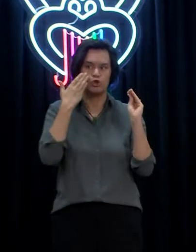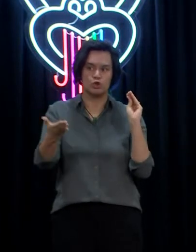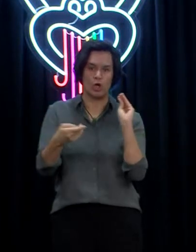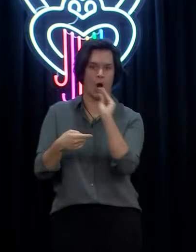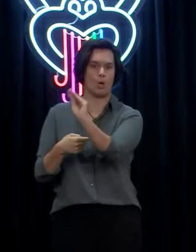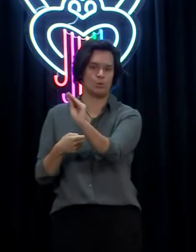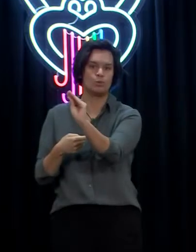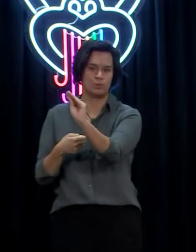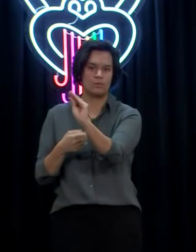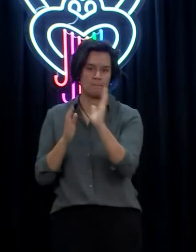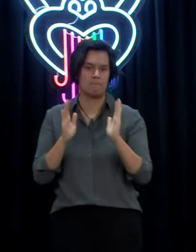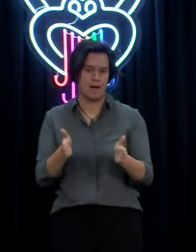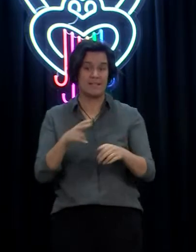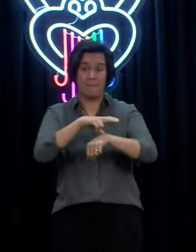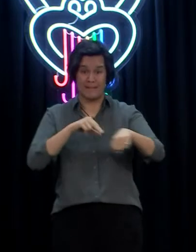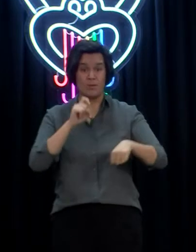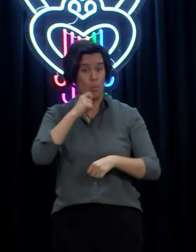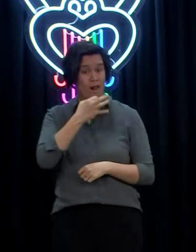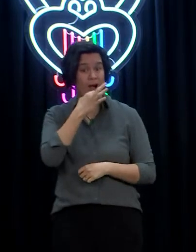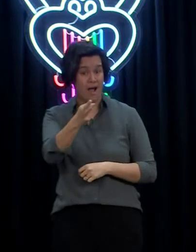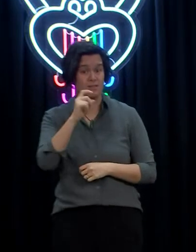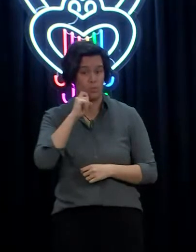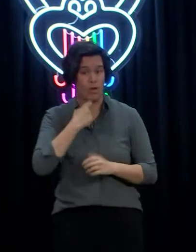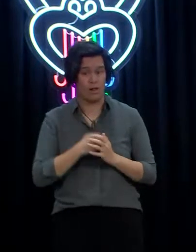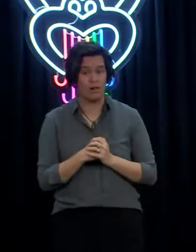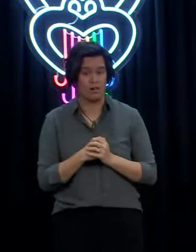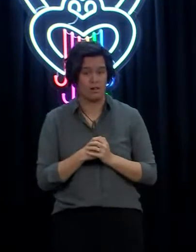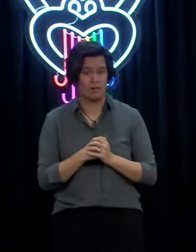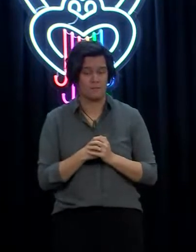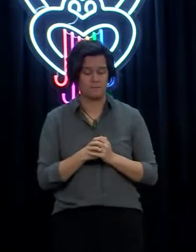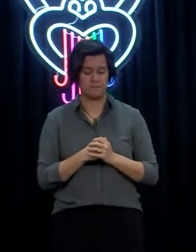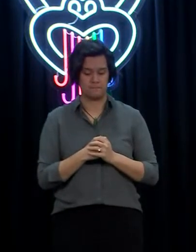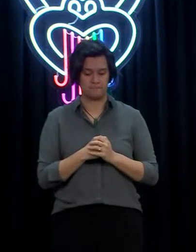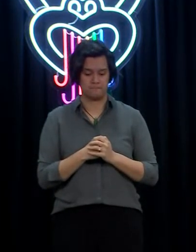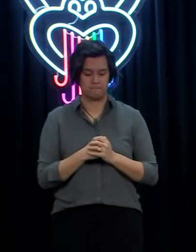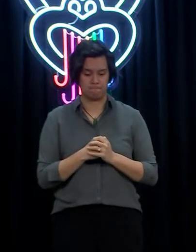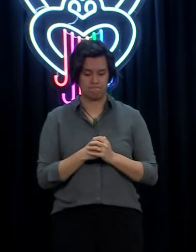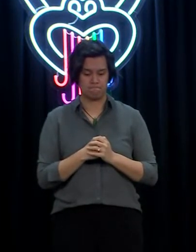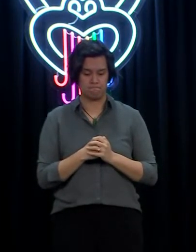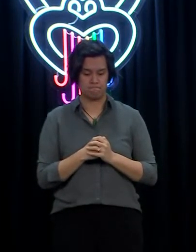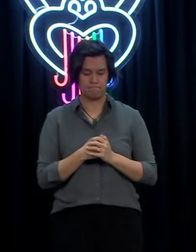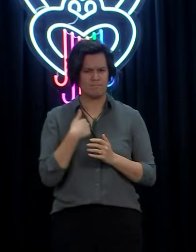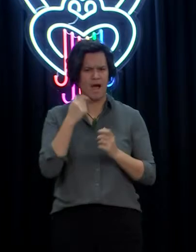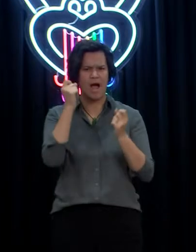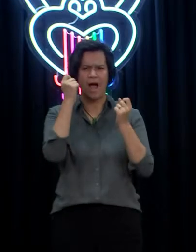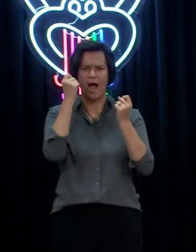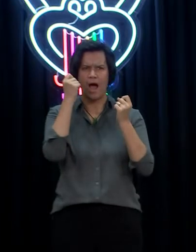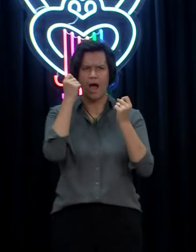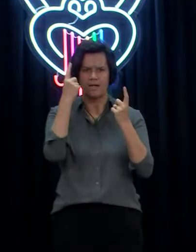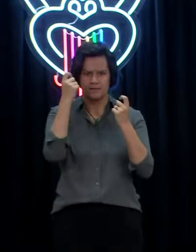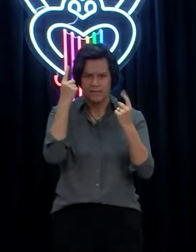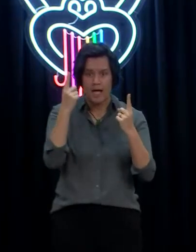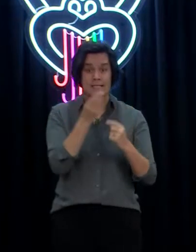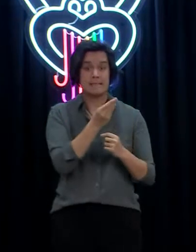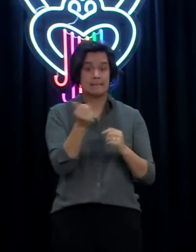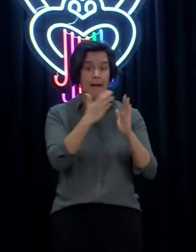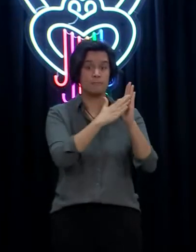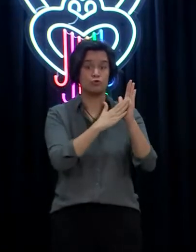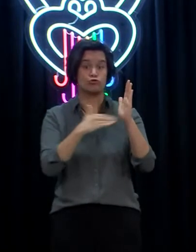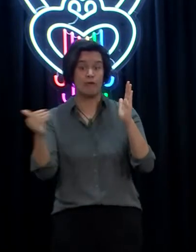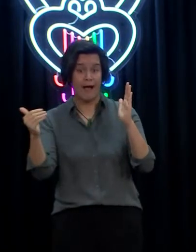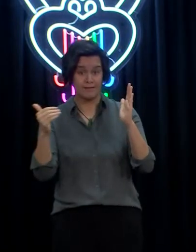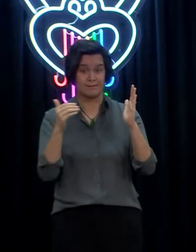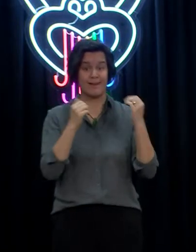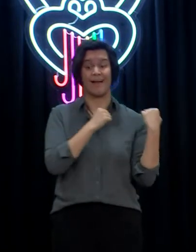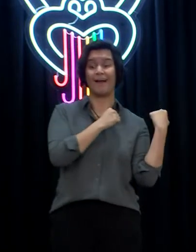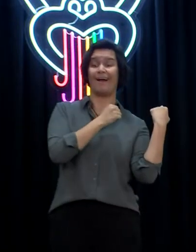days. Police will be asking to see that evidence. And I understand a number of vehicles, including heavy freight trucks, were turned around